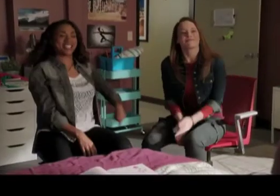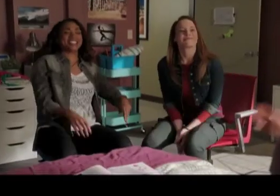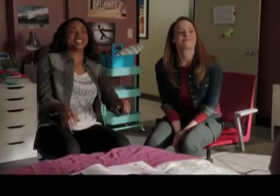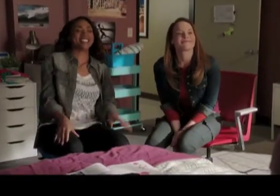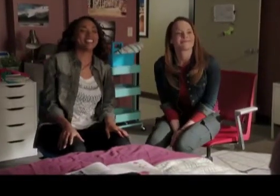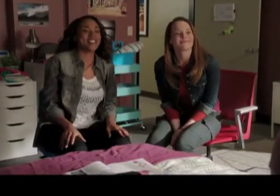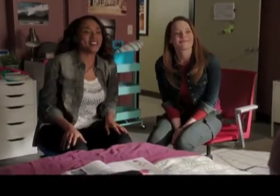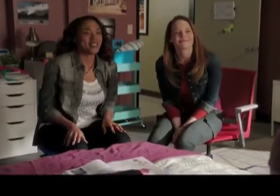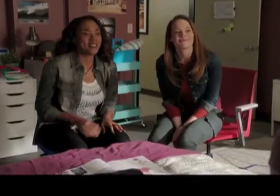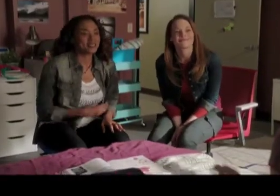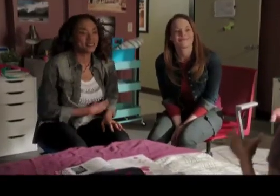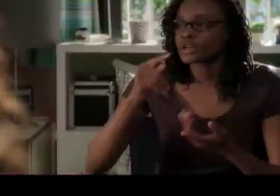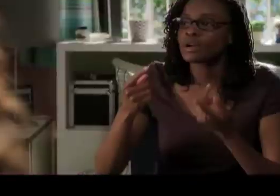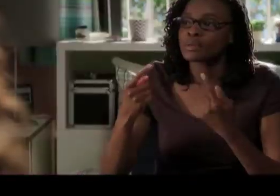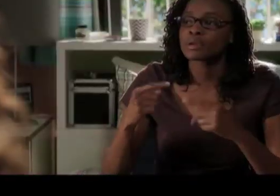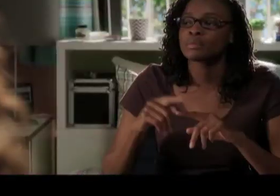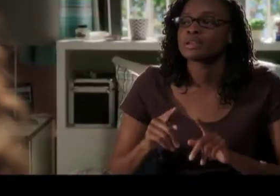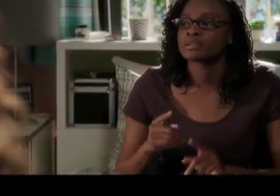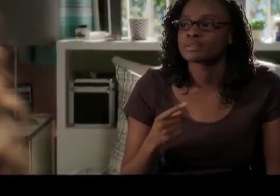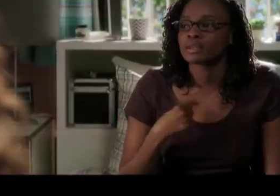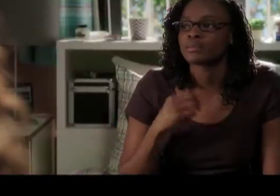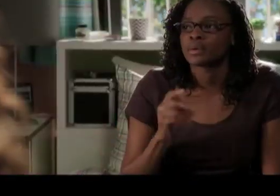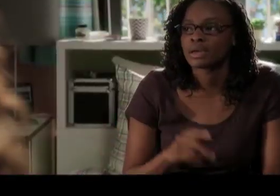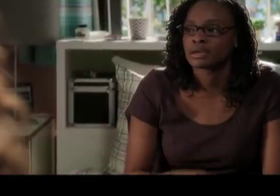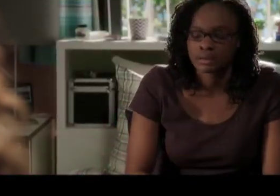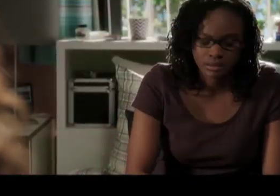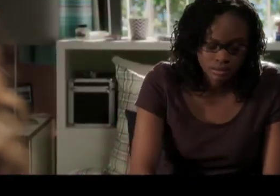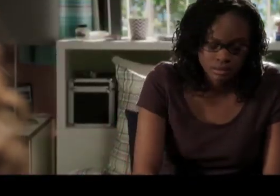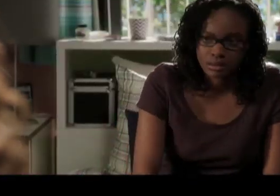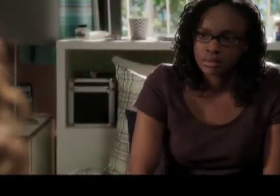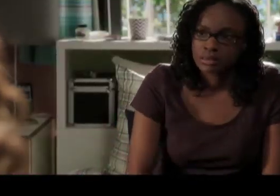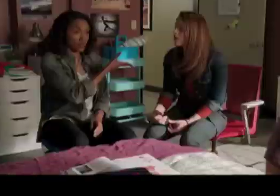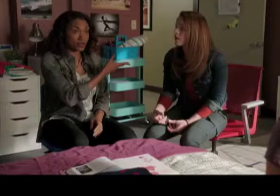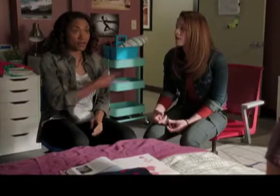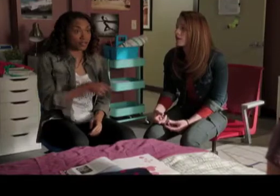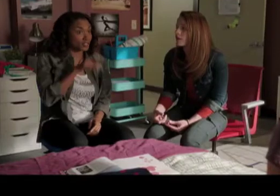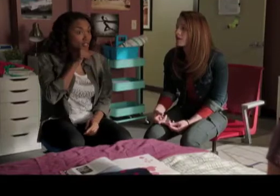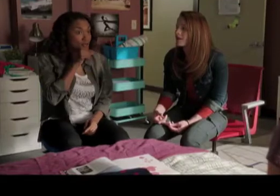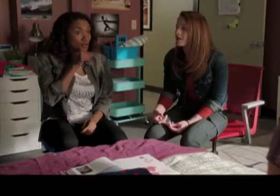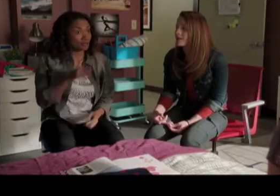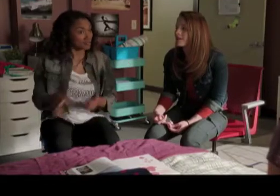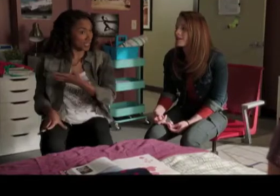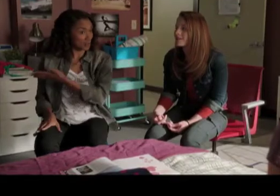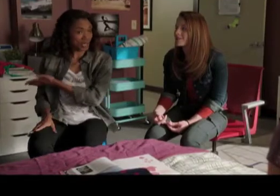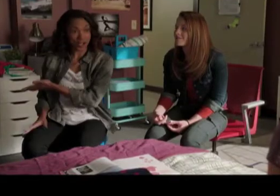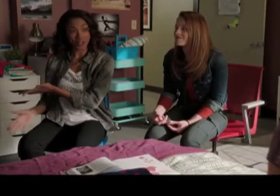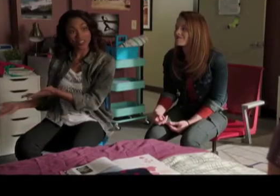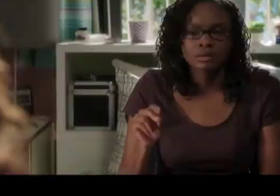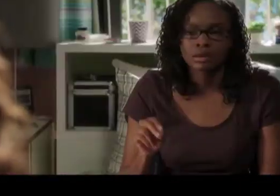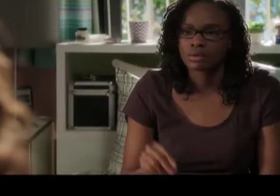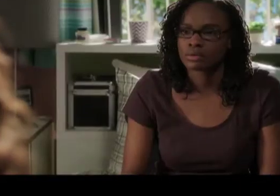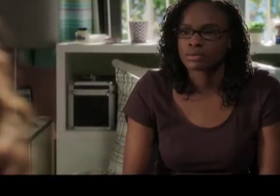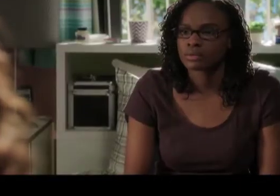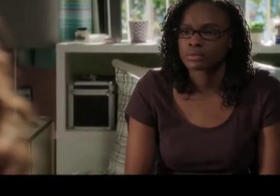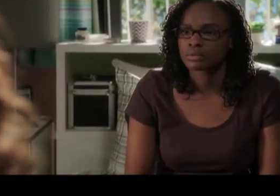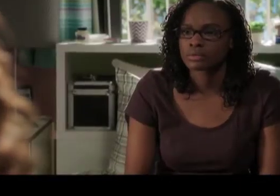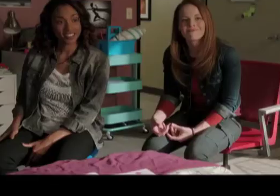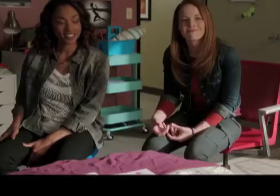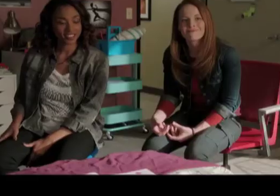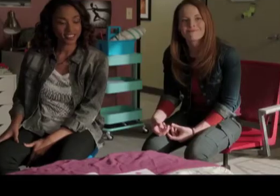Look, thanks for coming, but I'm okay. We have pho and chicken noodle, clam chowder. No.